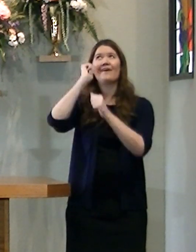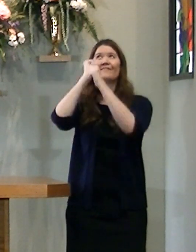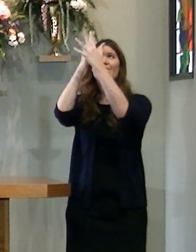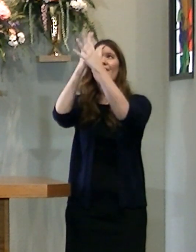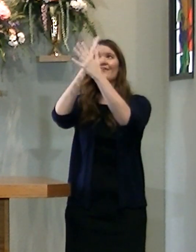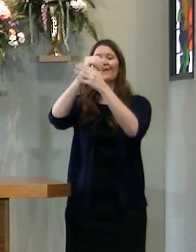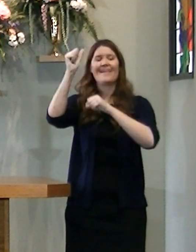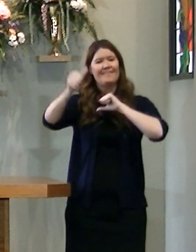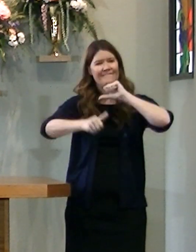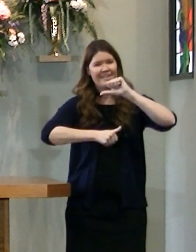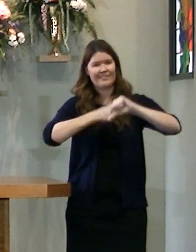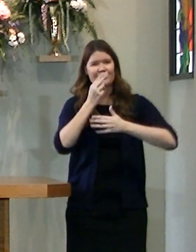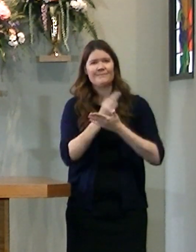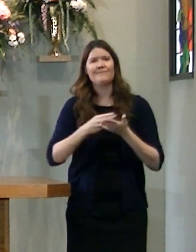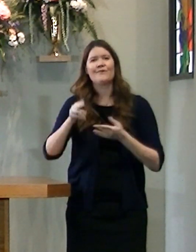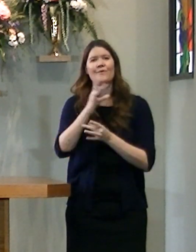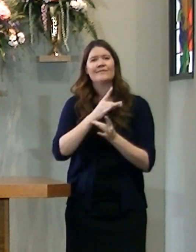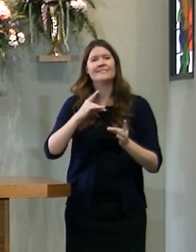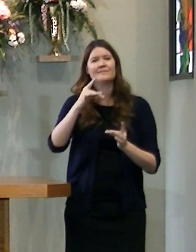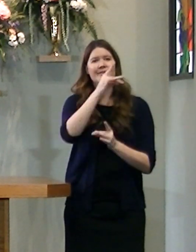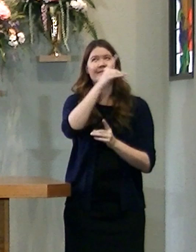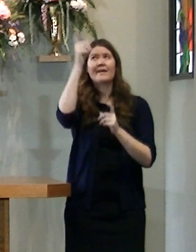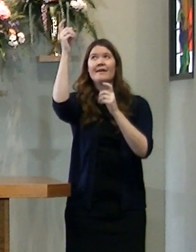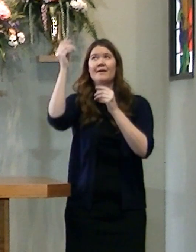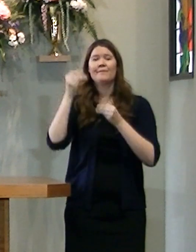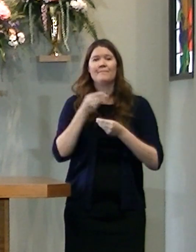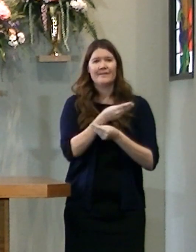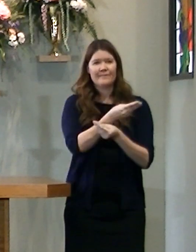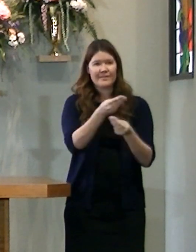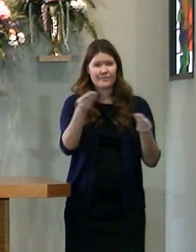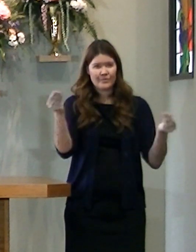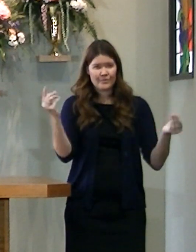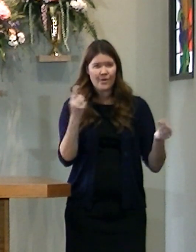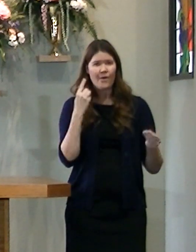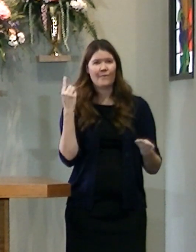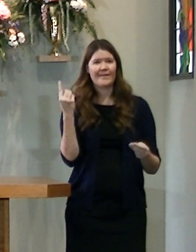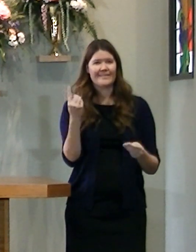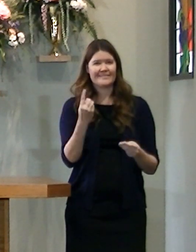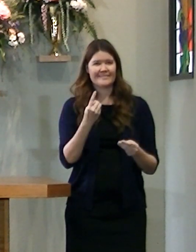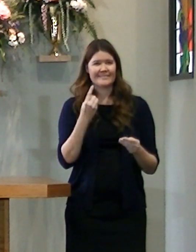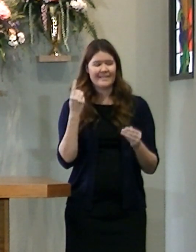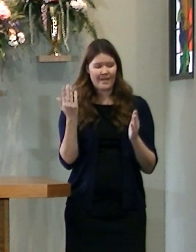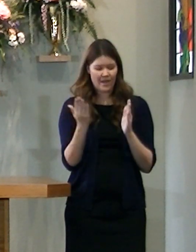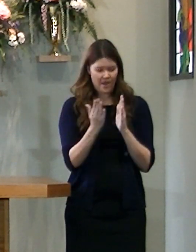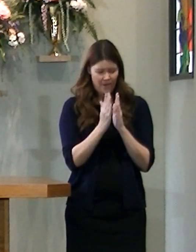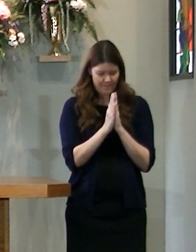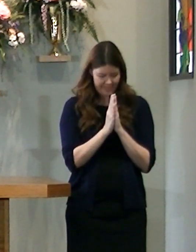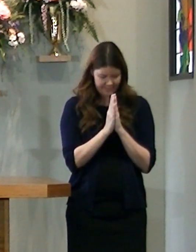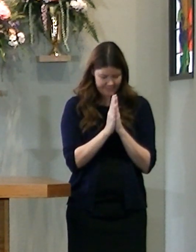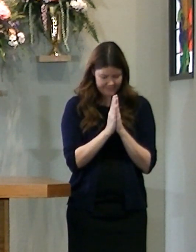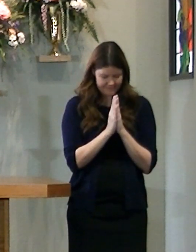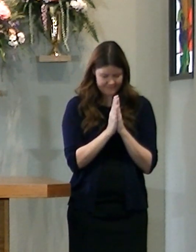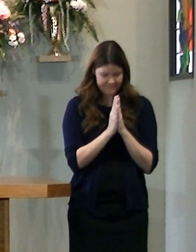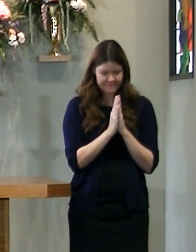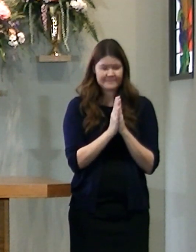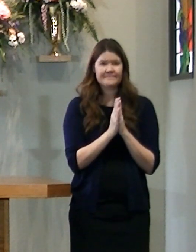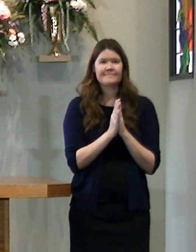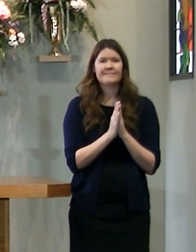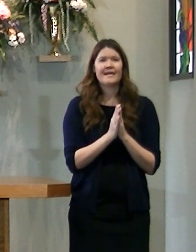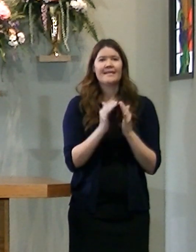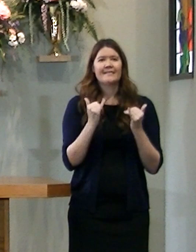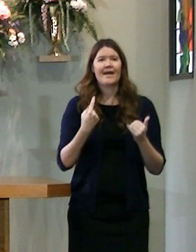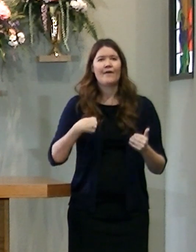and the fellowship of the Holy Spirit be and abide with you all. Amen. We